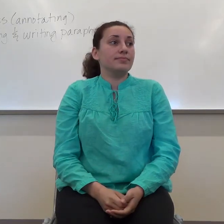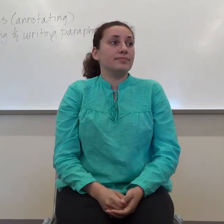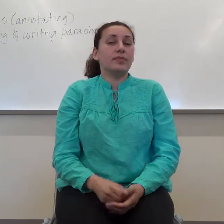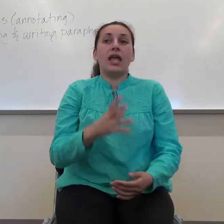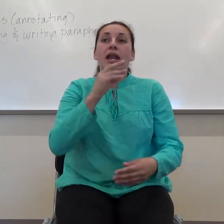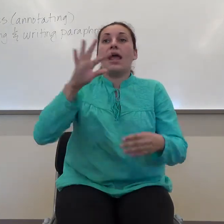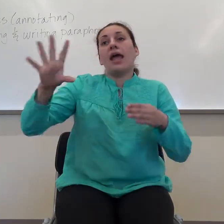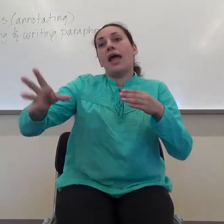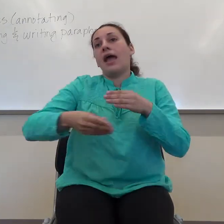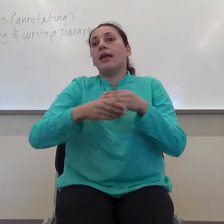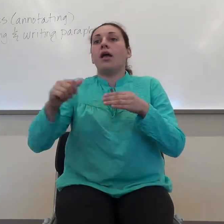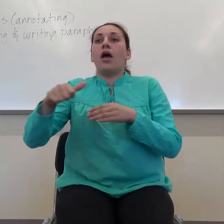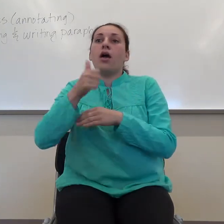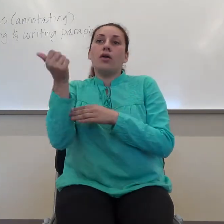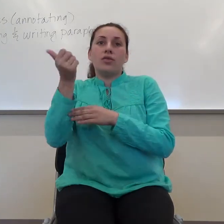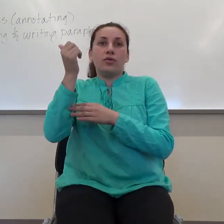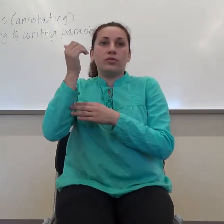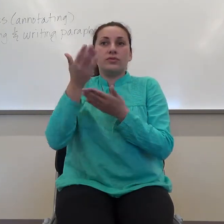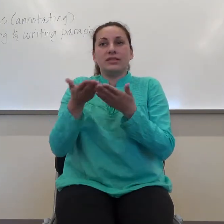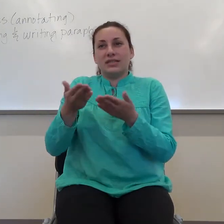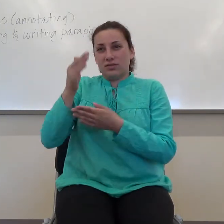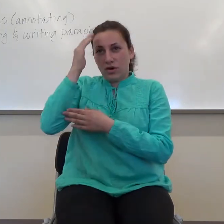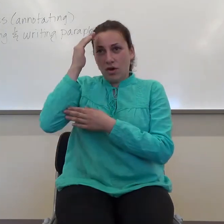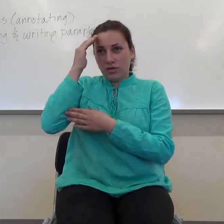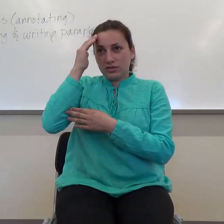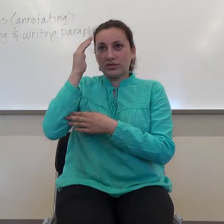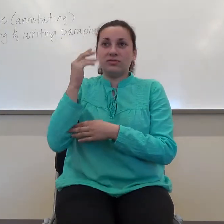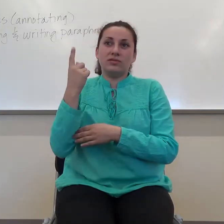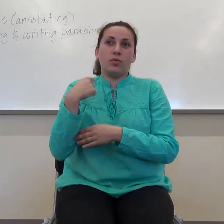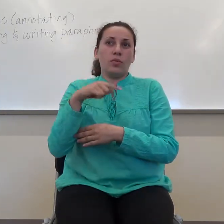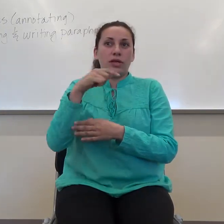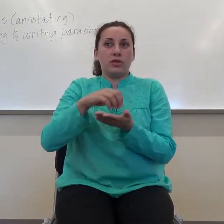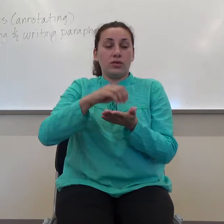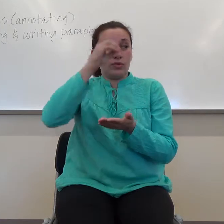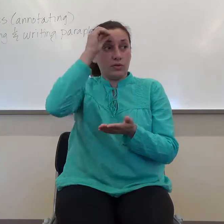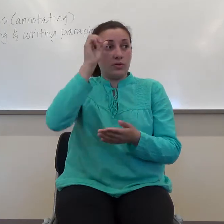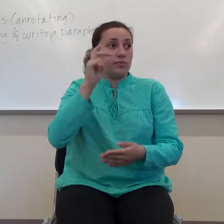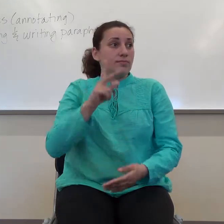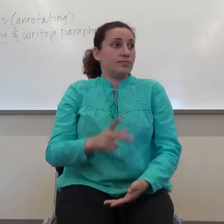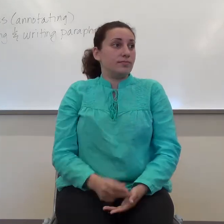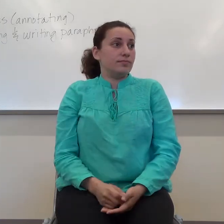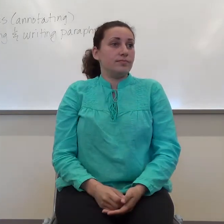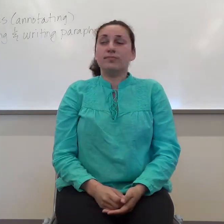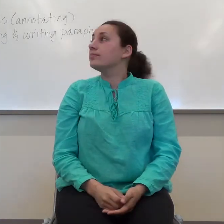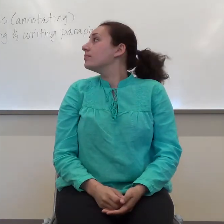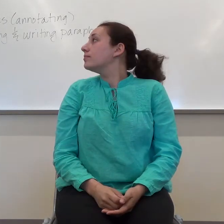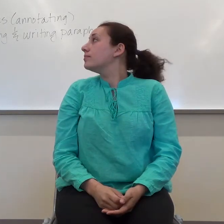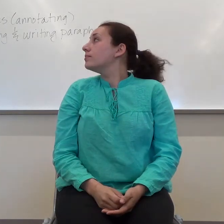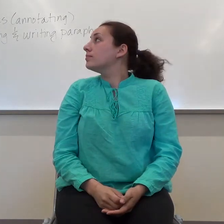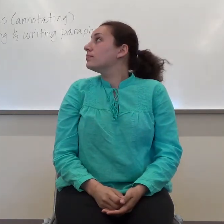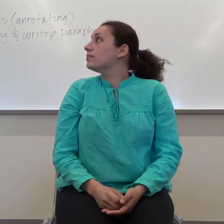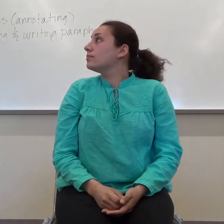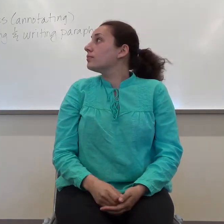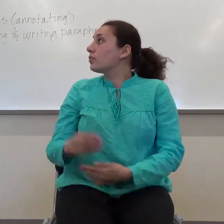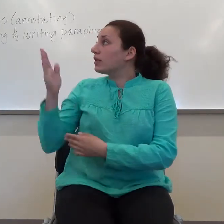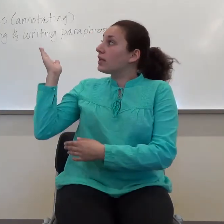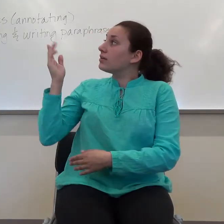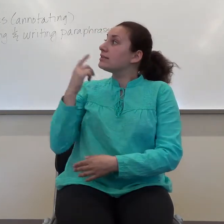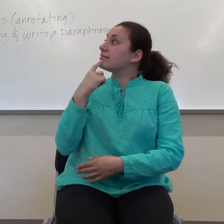we gain in college, okay? So this is partly, as it said up here, the more often you